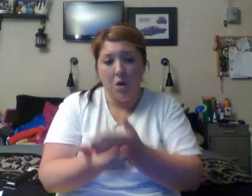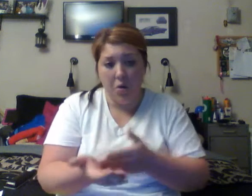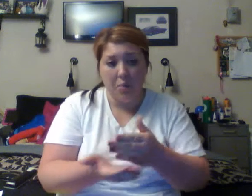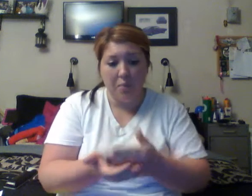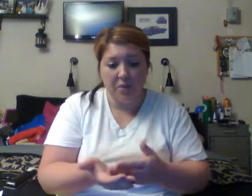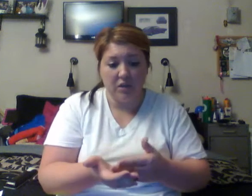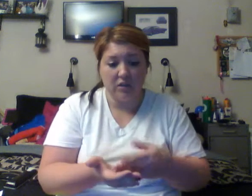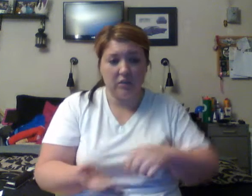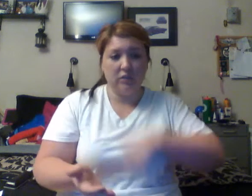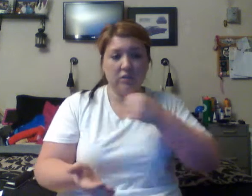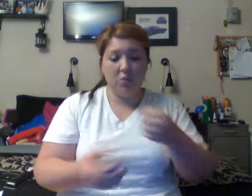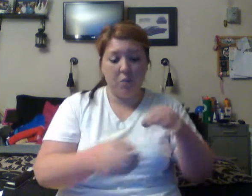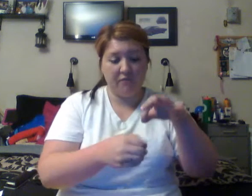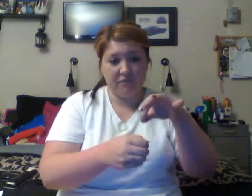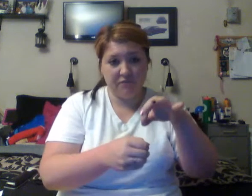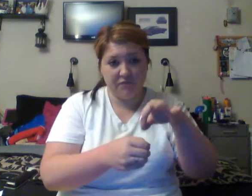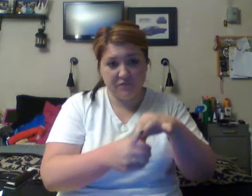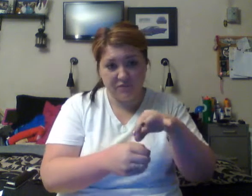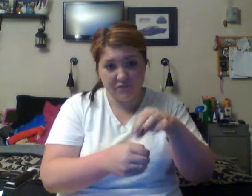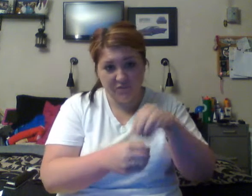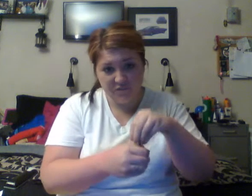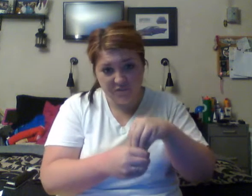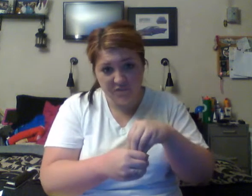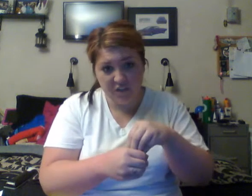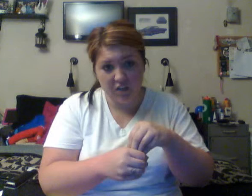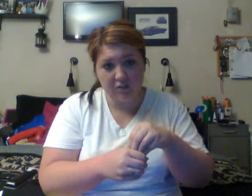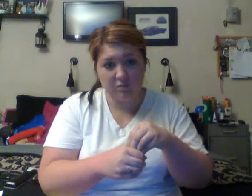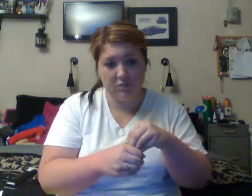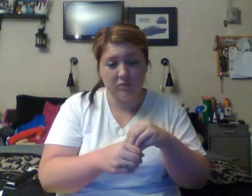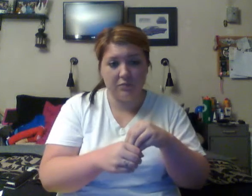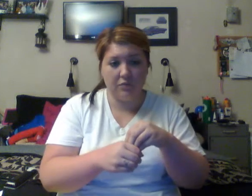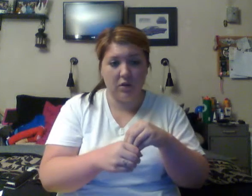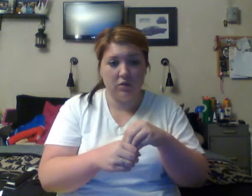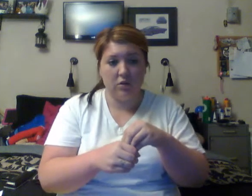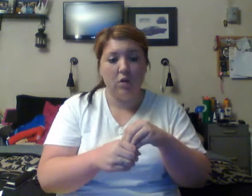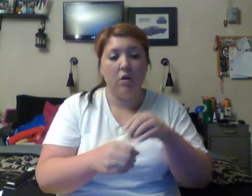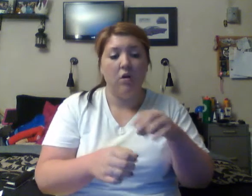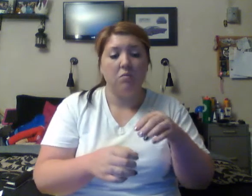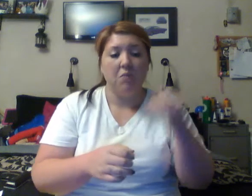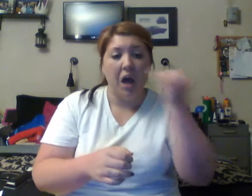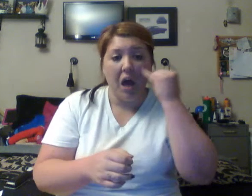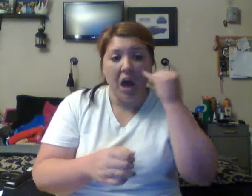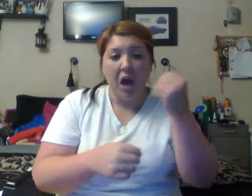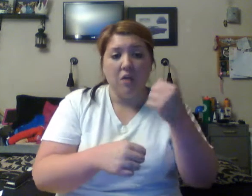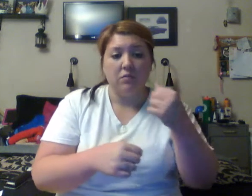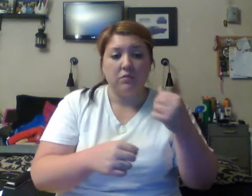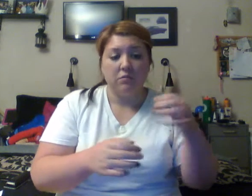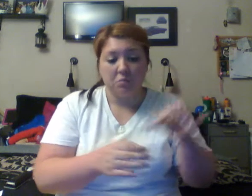in. So let's assume that we're making a skirt and we're going to have the zipper in the back of the skirt. The